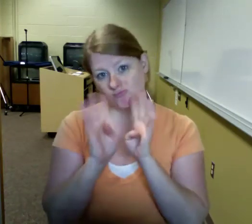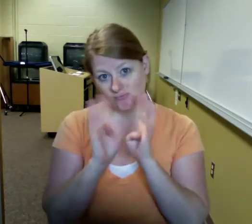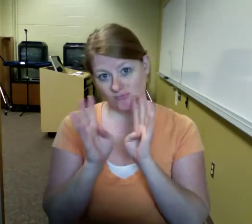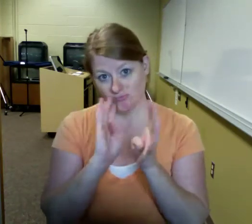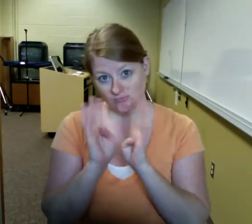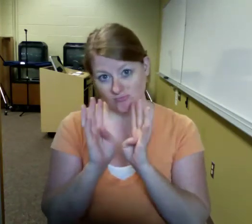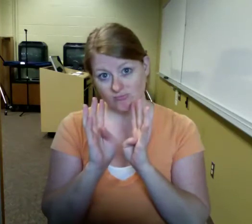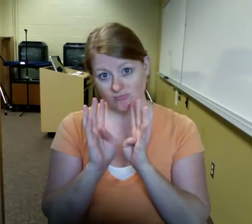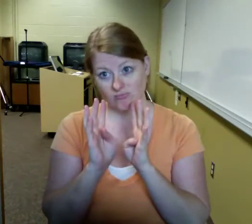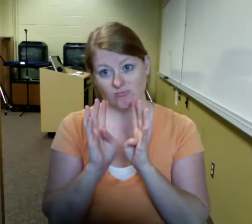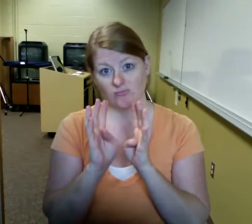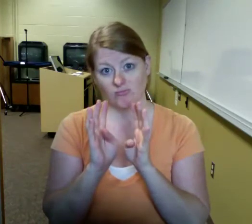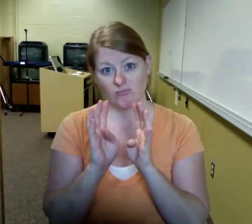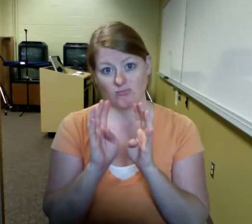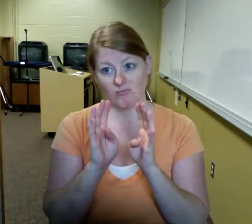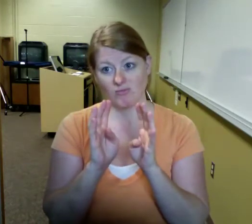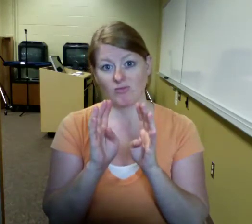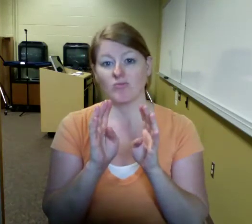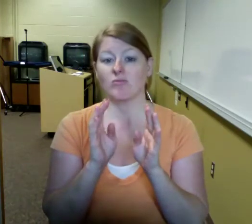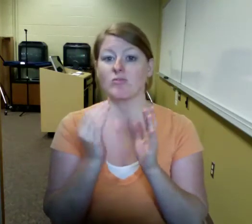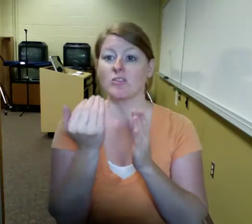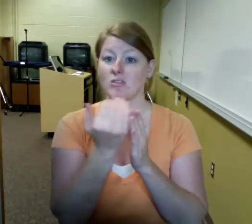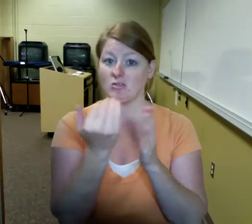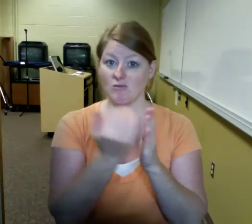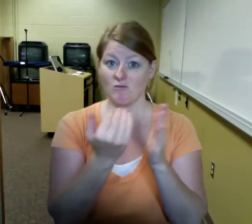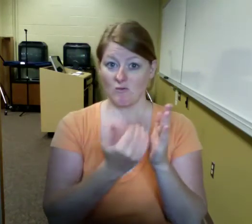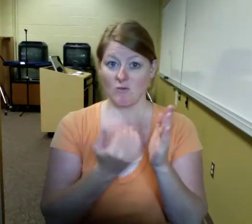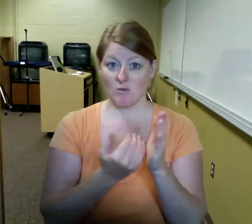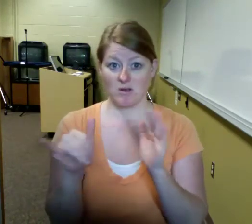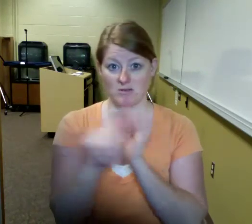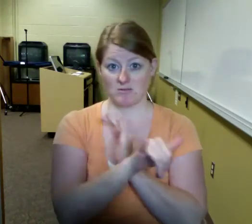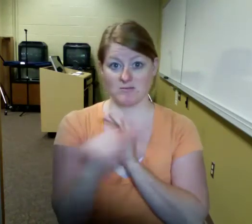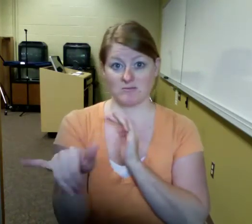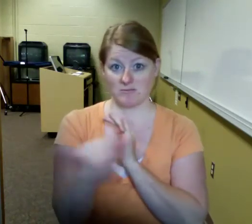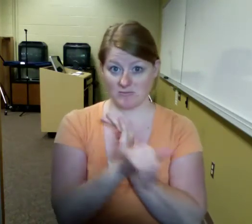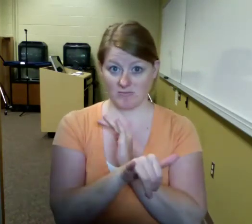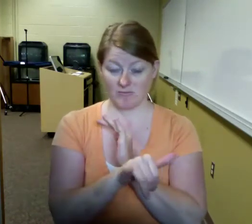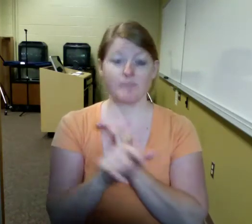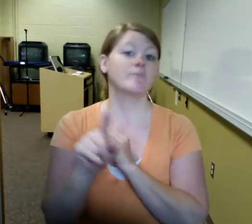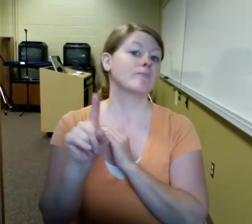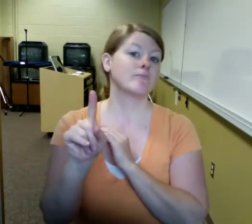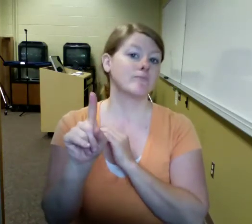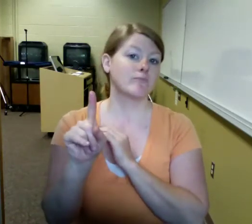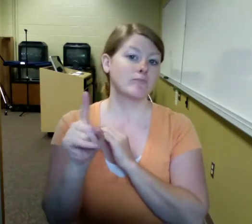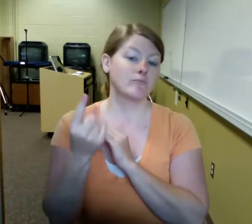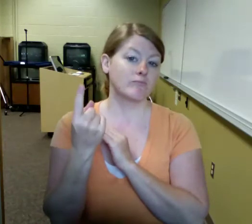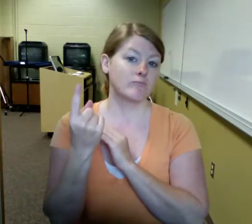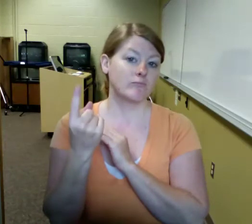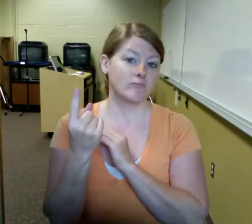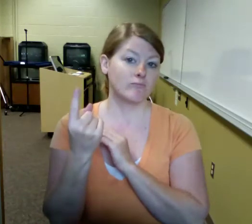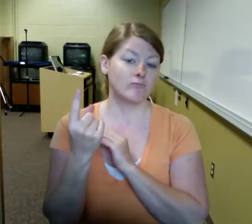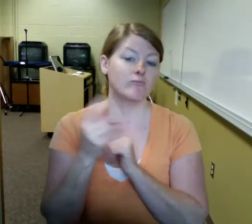The format for each student tape is the same. First, the speaker or speakers will provide you